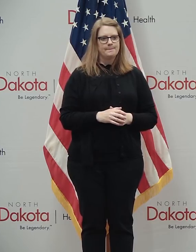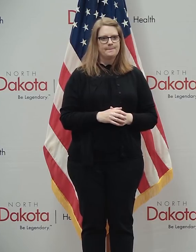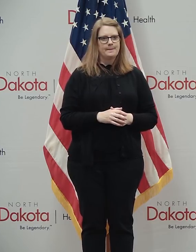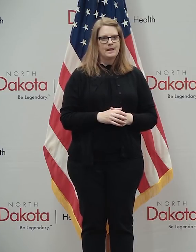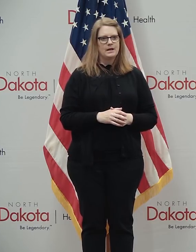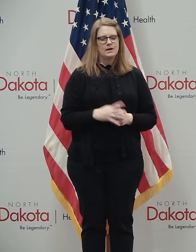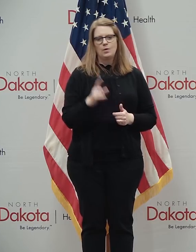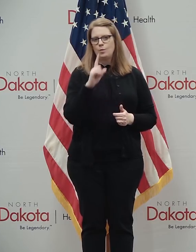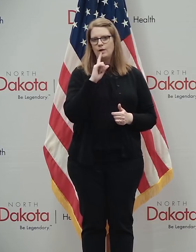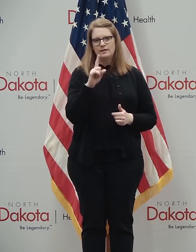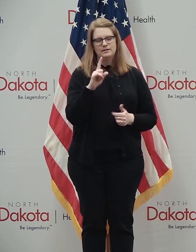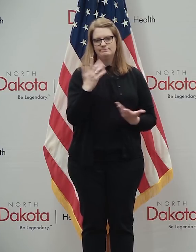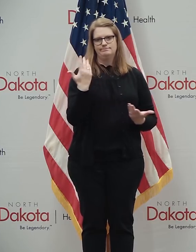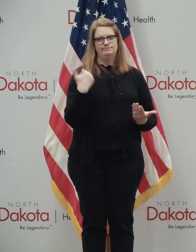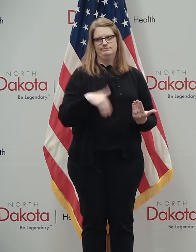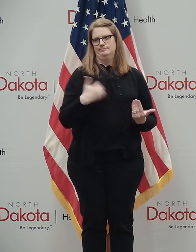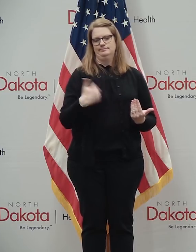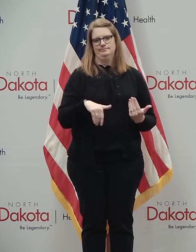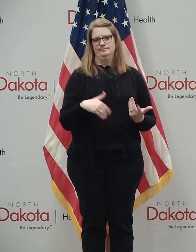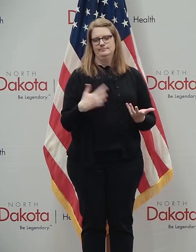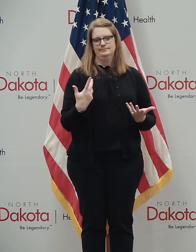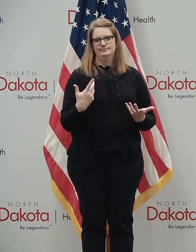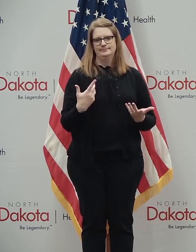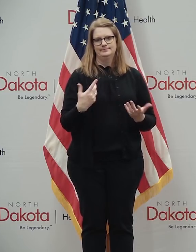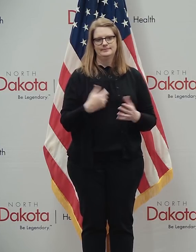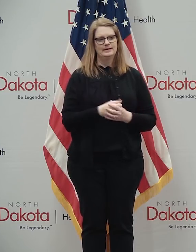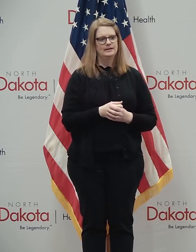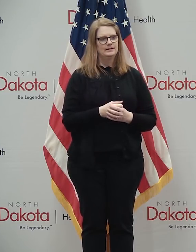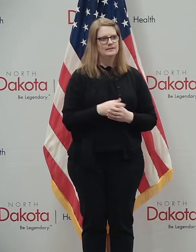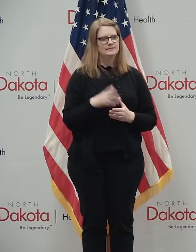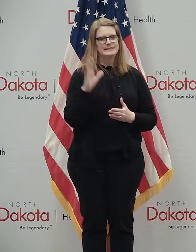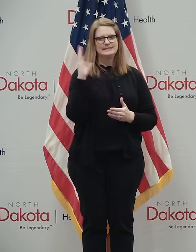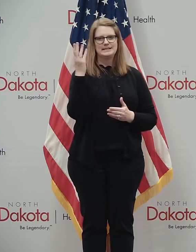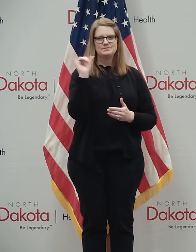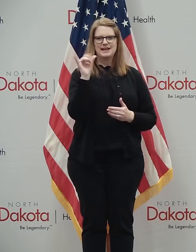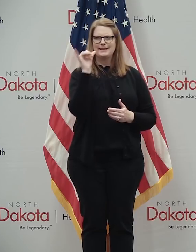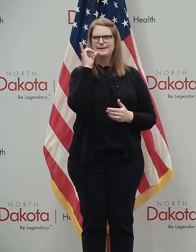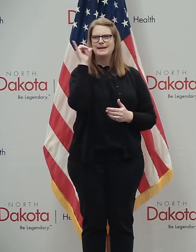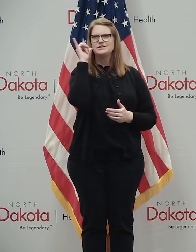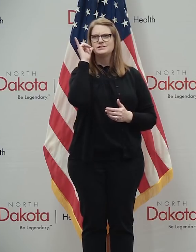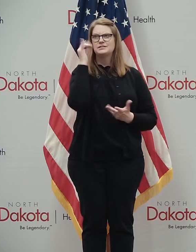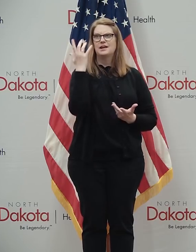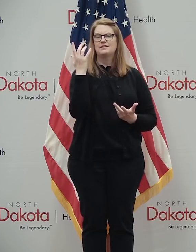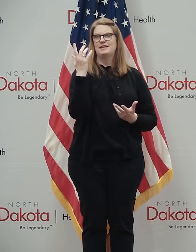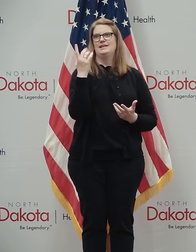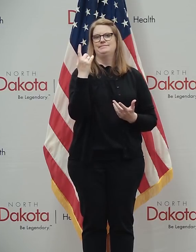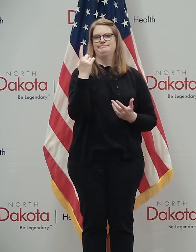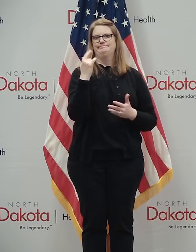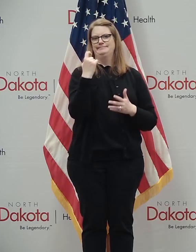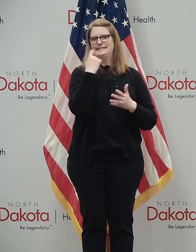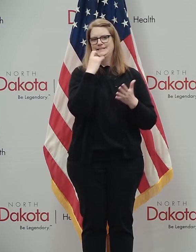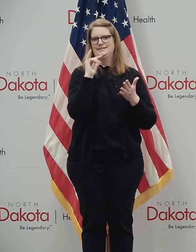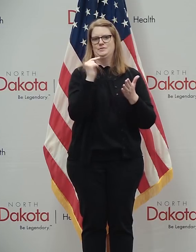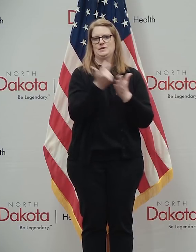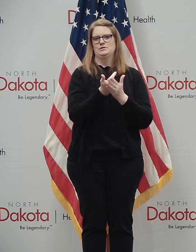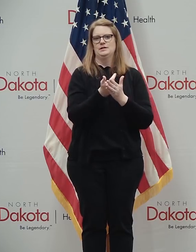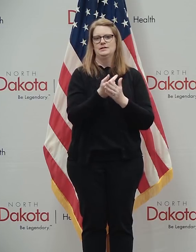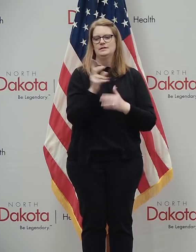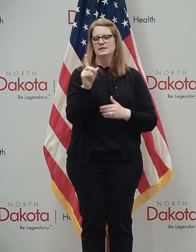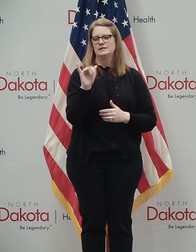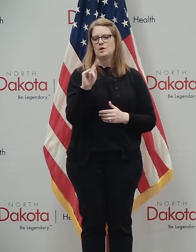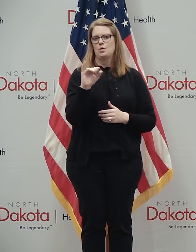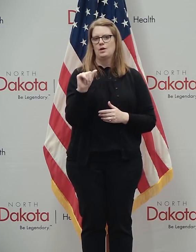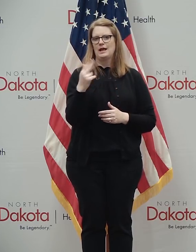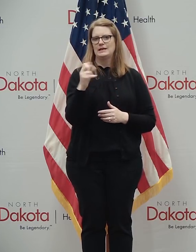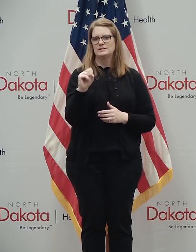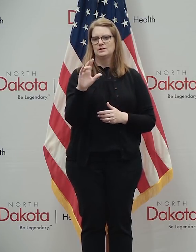just seems like yesterday that I was going through graduation with all my classmates from at that time it was called Dakota High School,